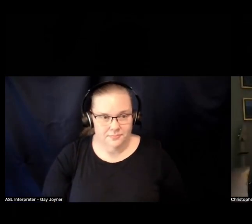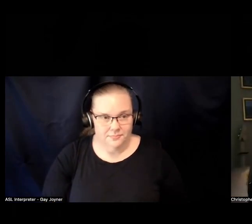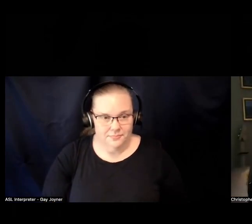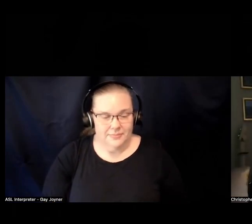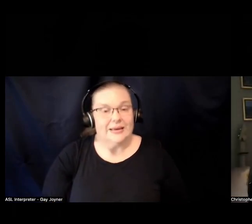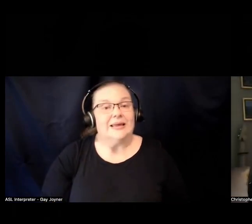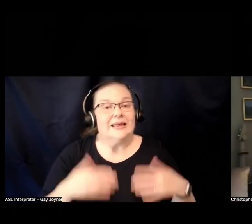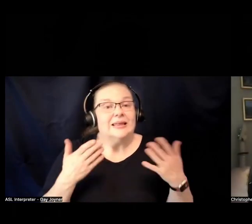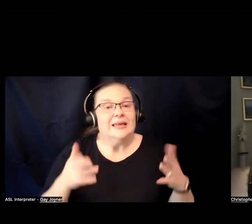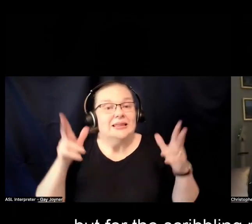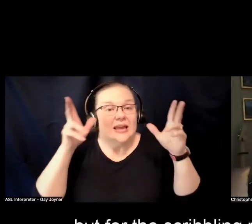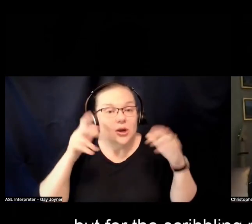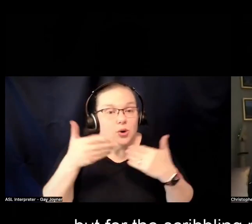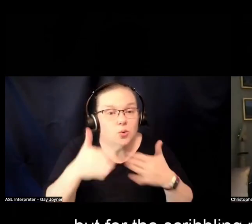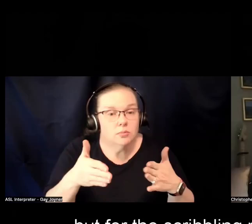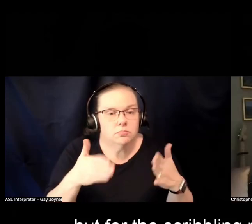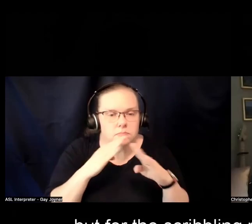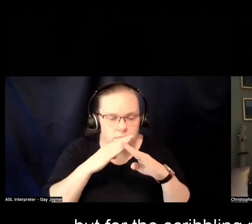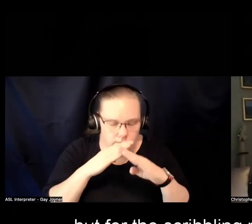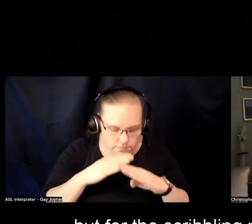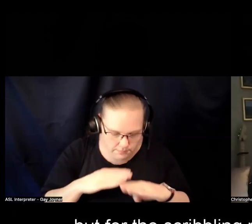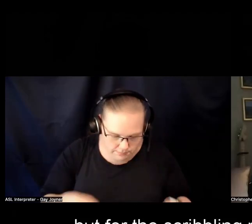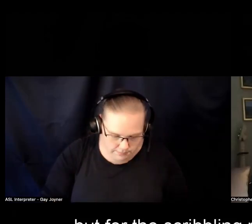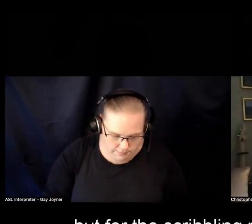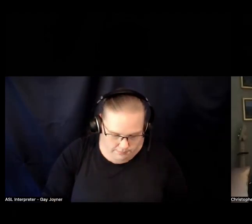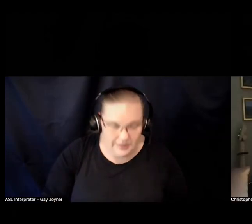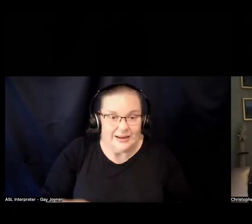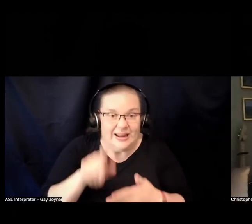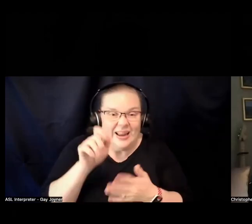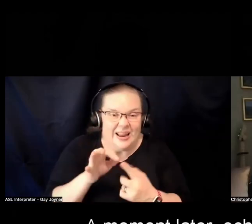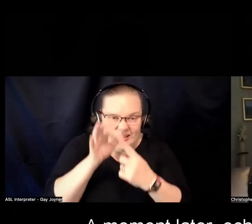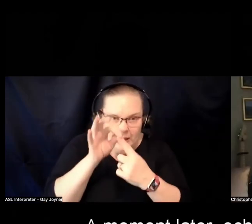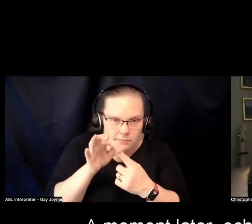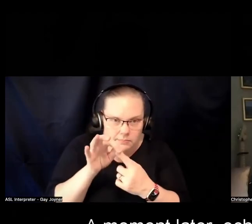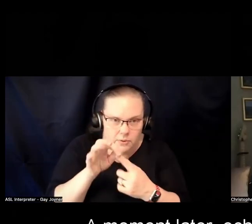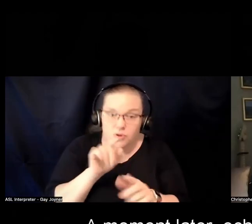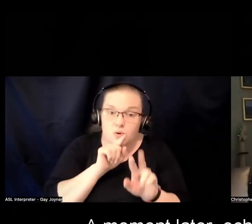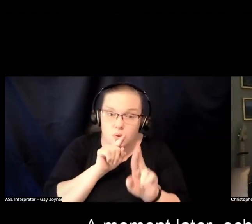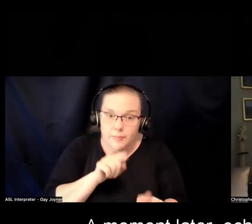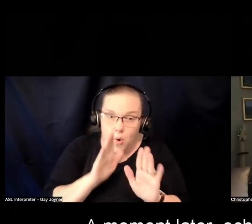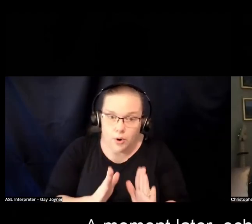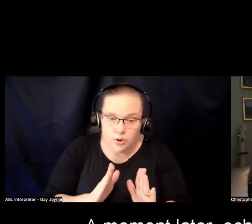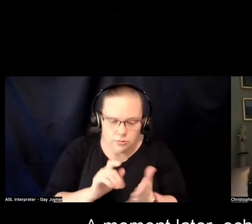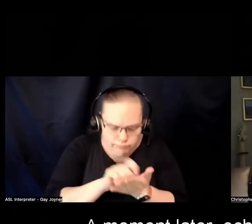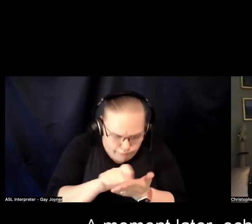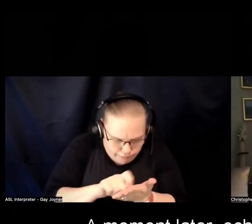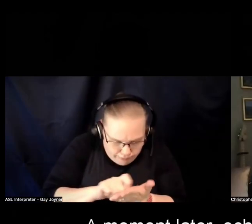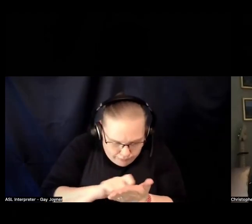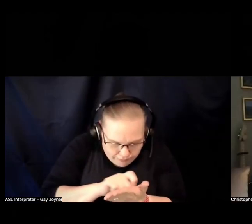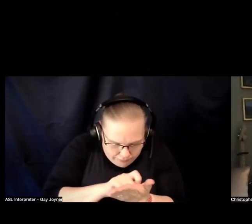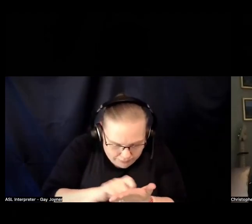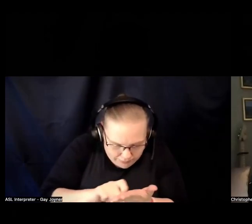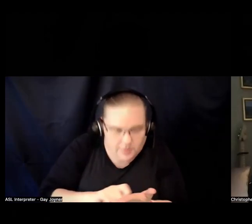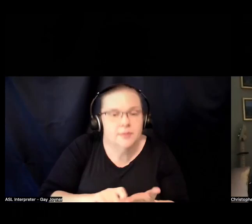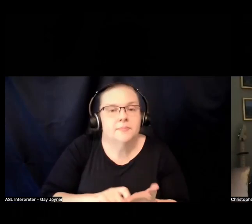The hearing room suddenly went silent, but for the scribbling pens and pencils of reporters. A moment later, echoing the earlier inquiry